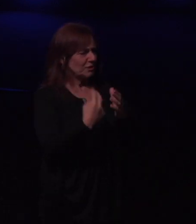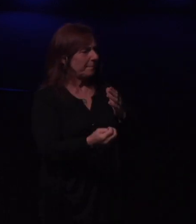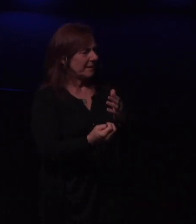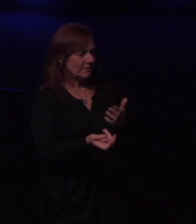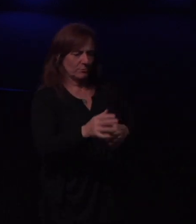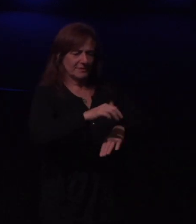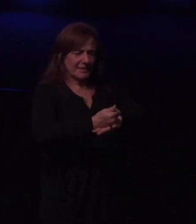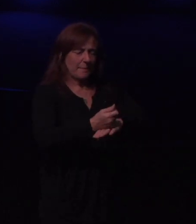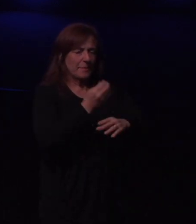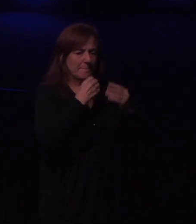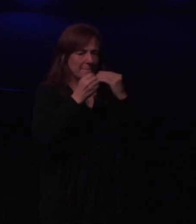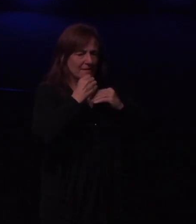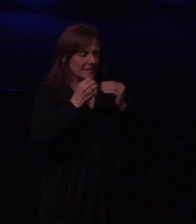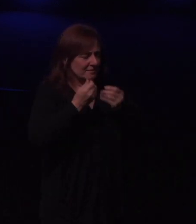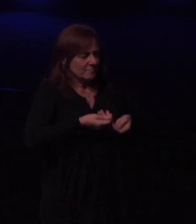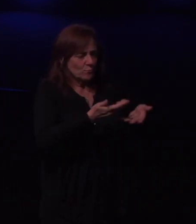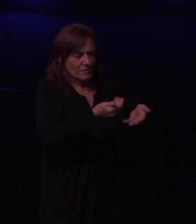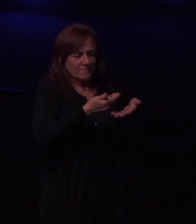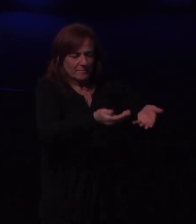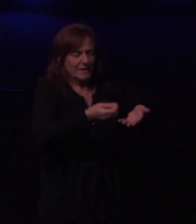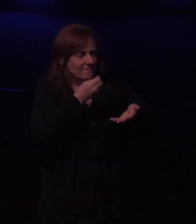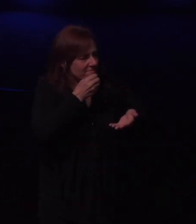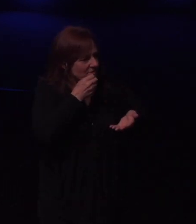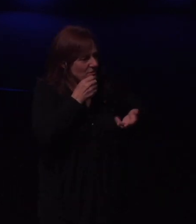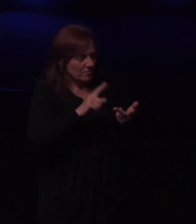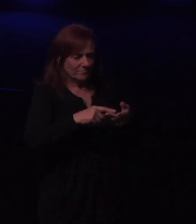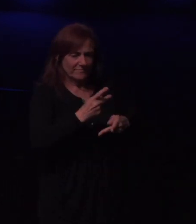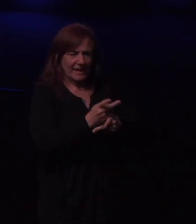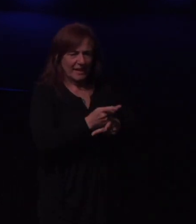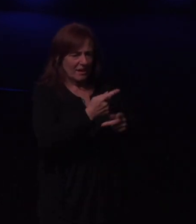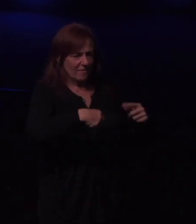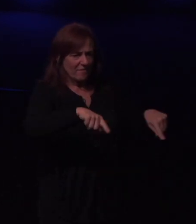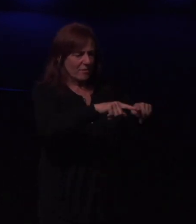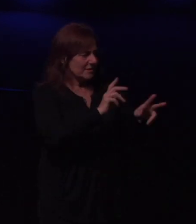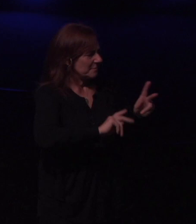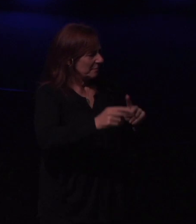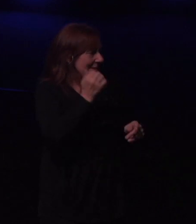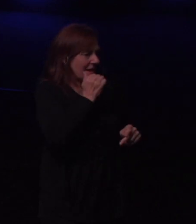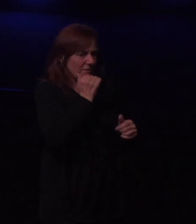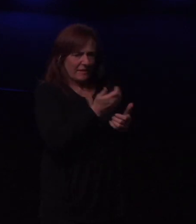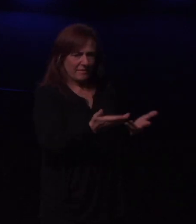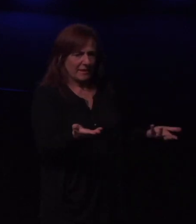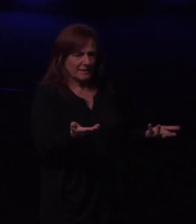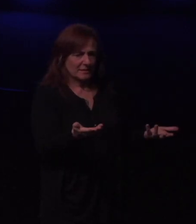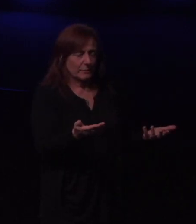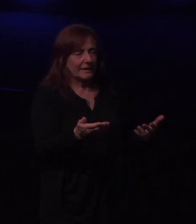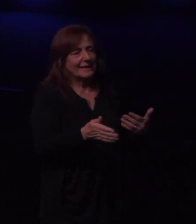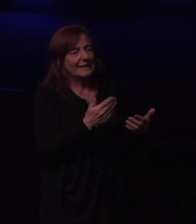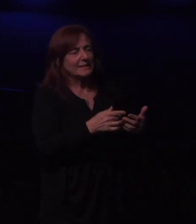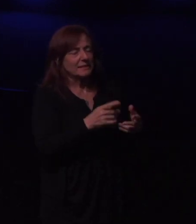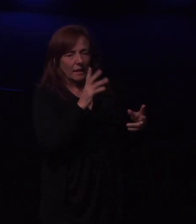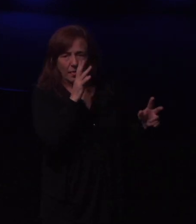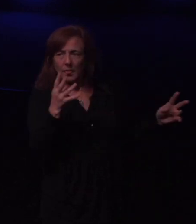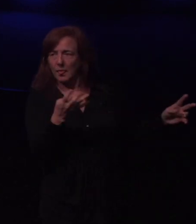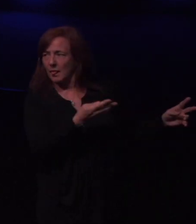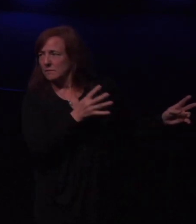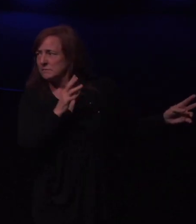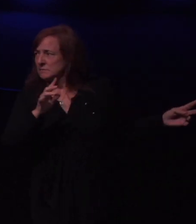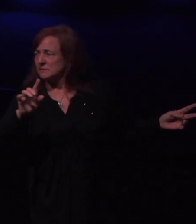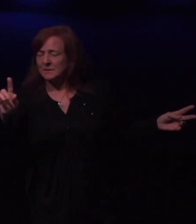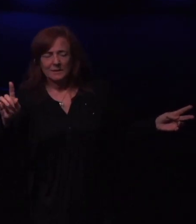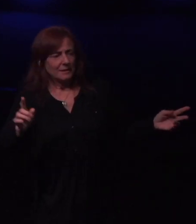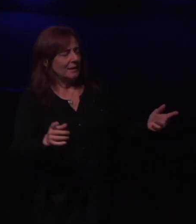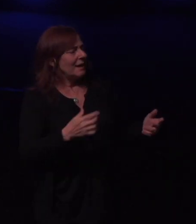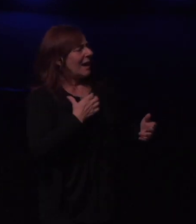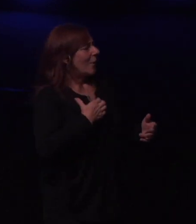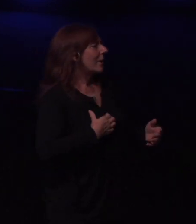up the meal trains, taking care of those just everyday things that you could easily lose sight of. I